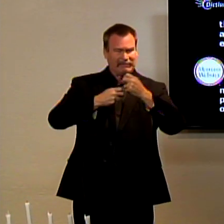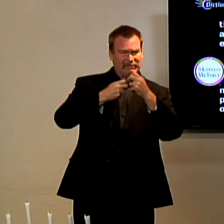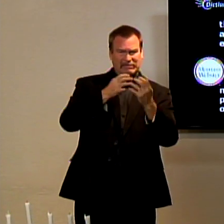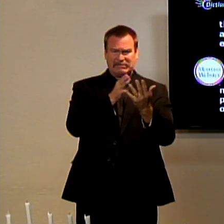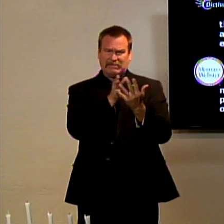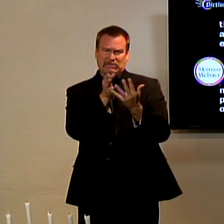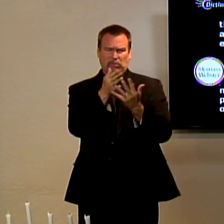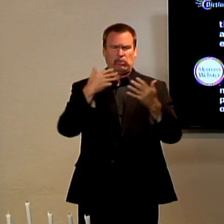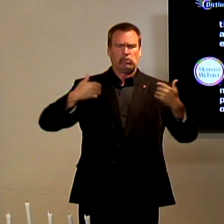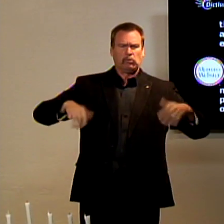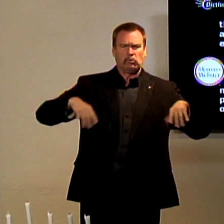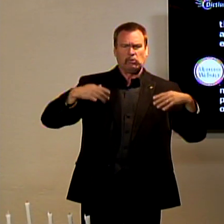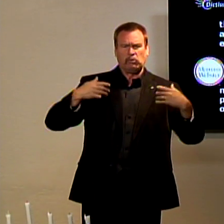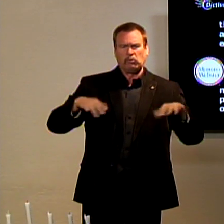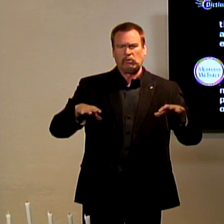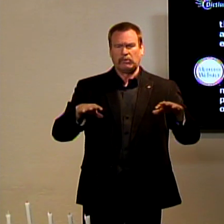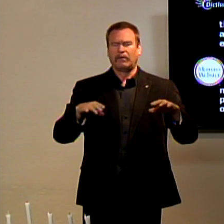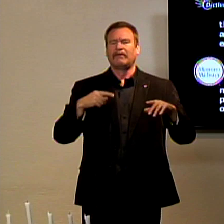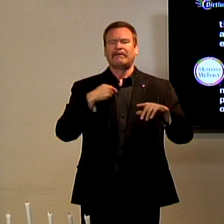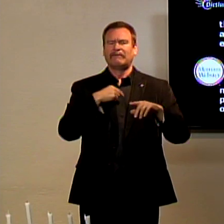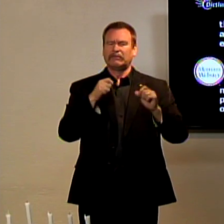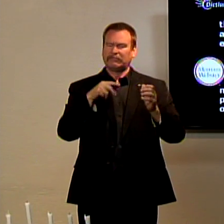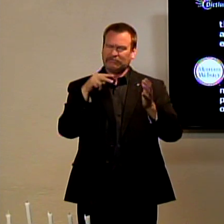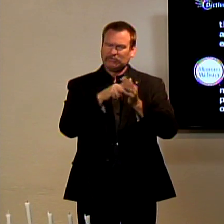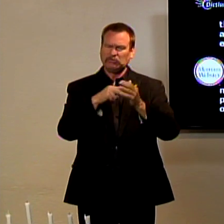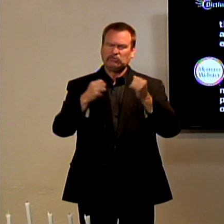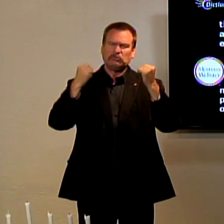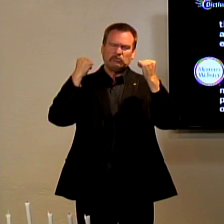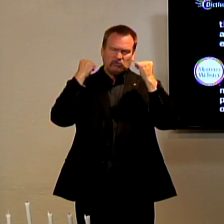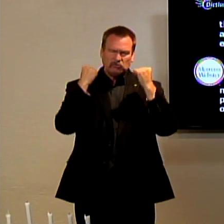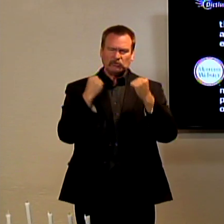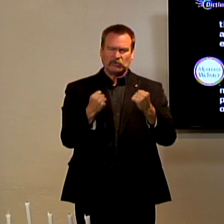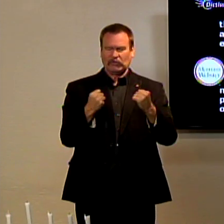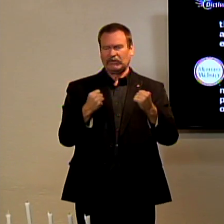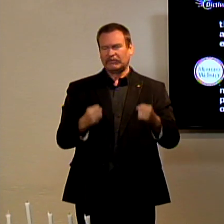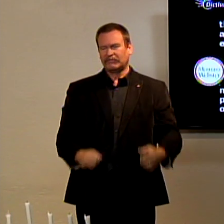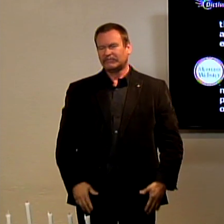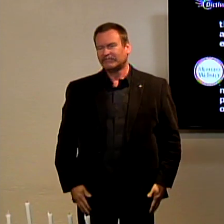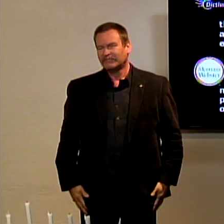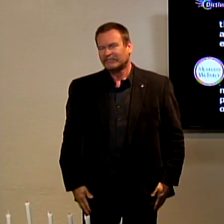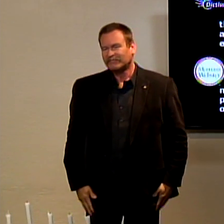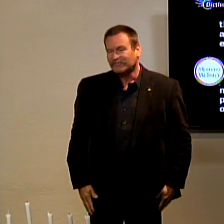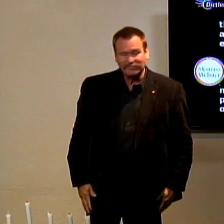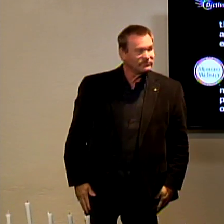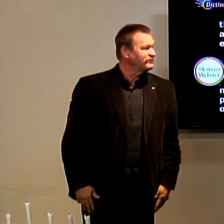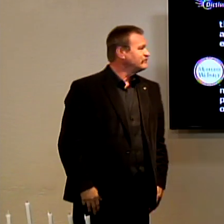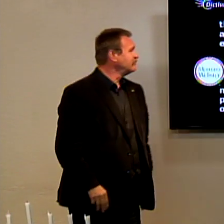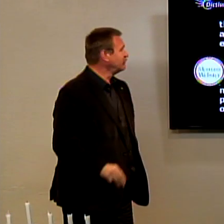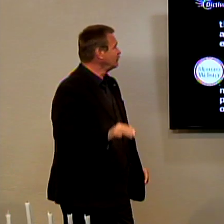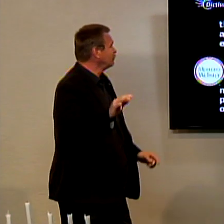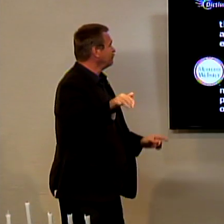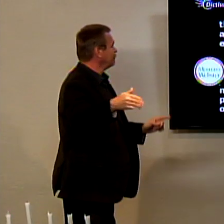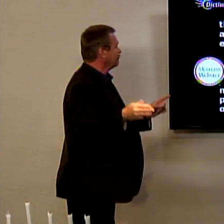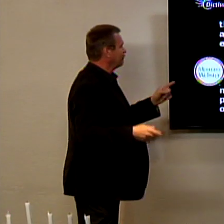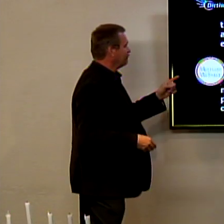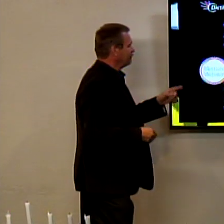need that ability to withstand. We need to stand strong now as a church.